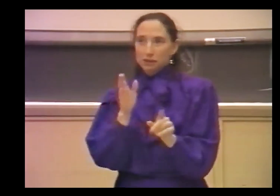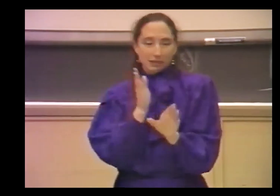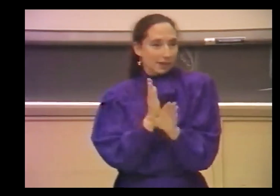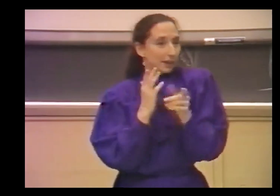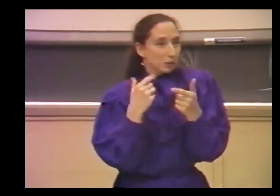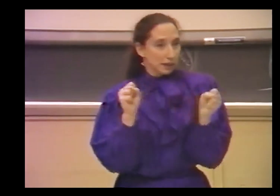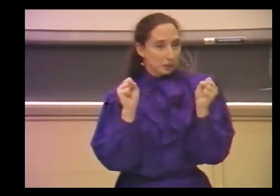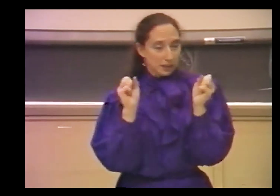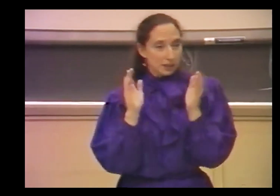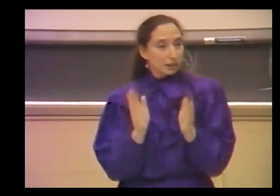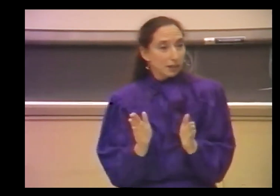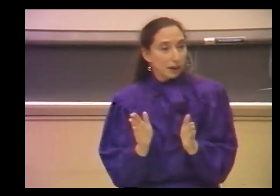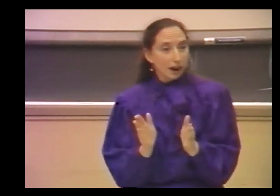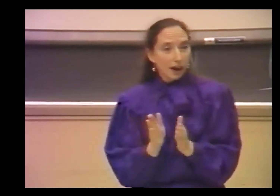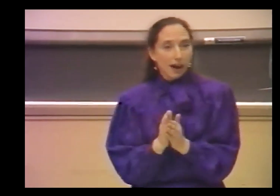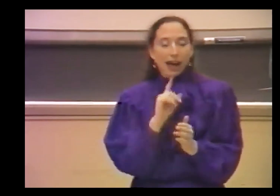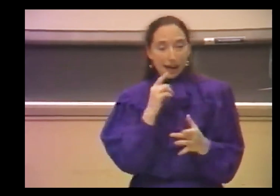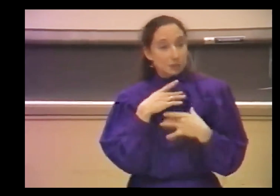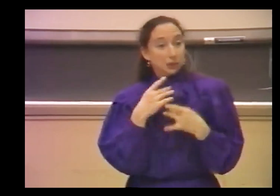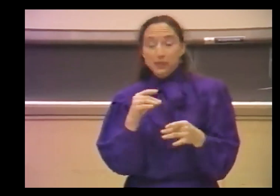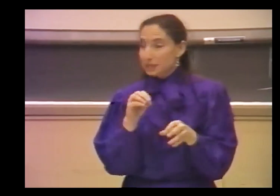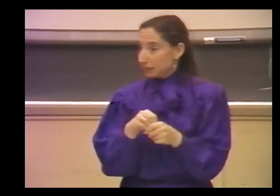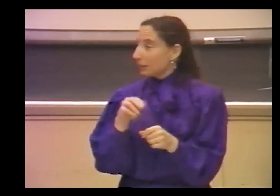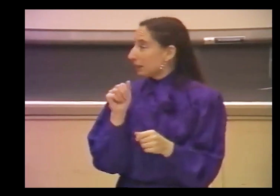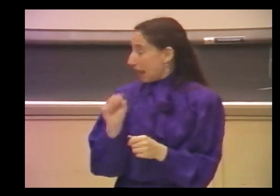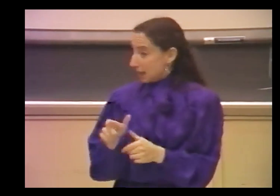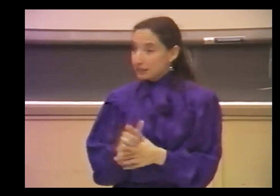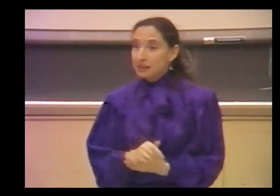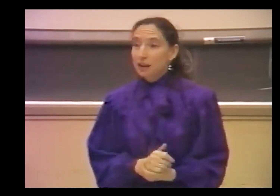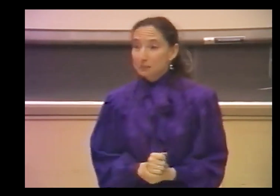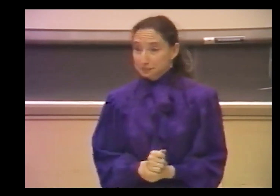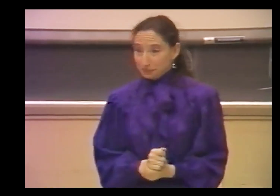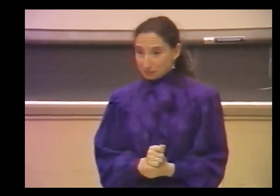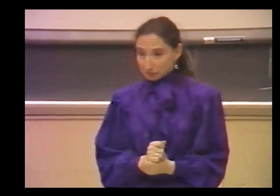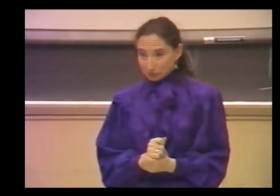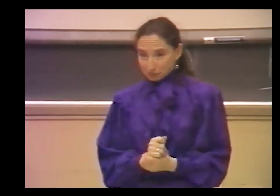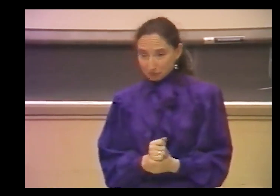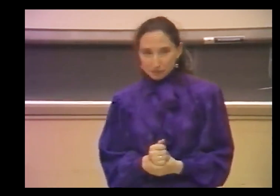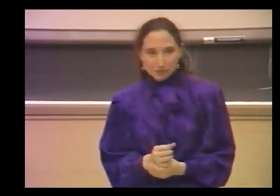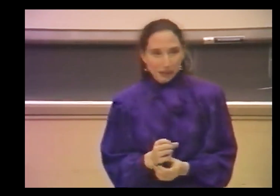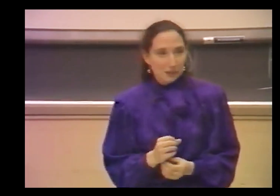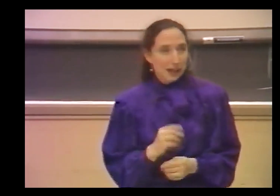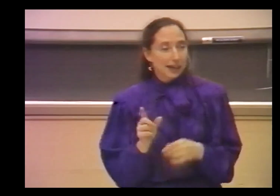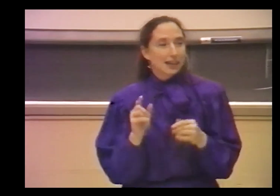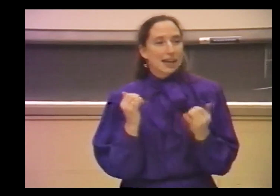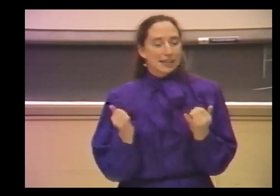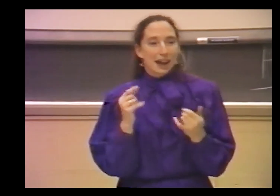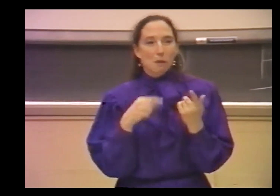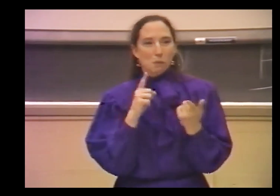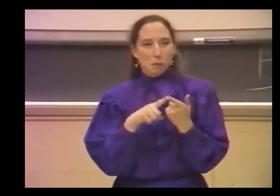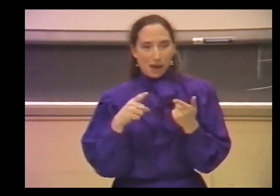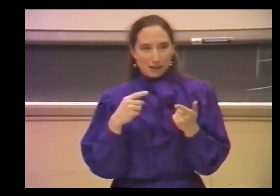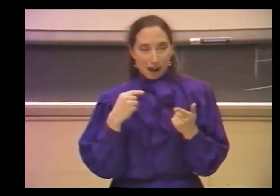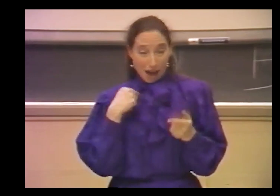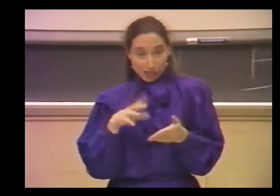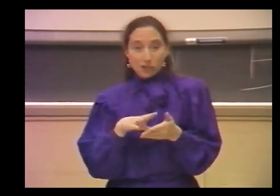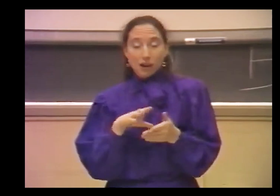a psycholinguist, am interested in ASL. Okay, now when I